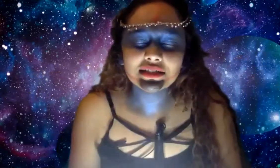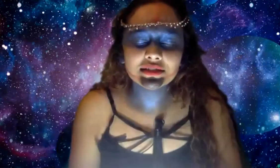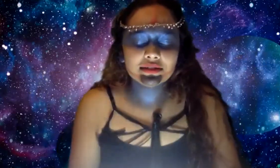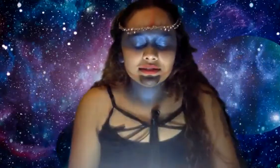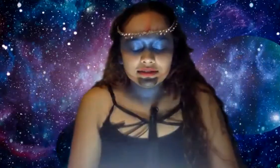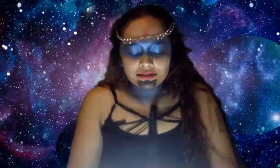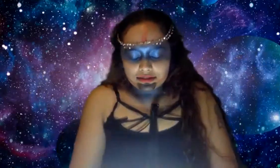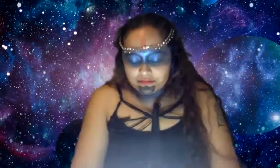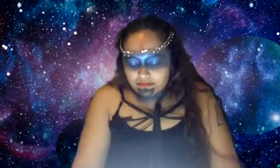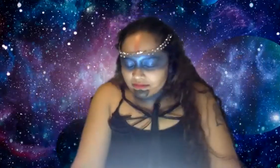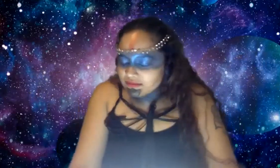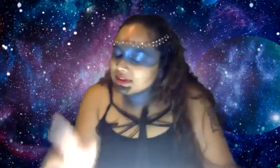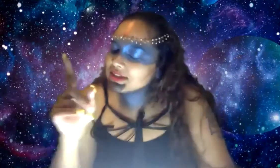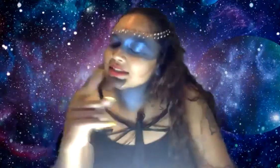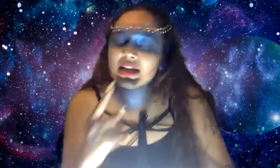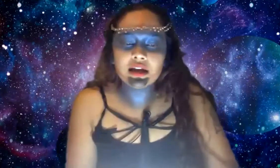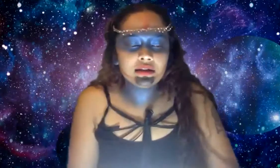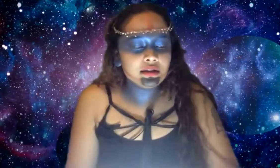And I said, what kind of magic? What do you mean?